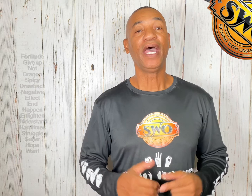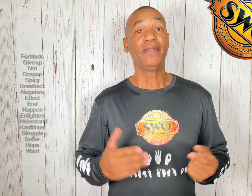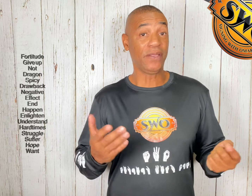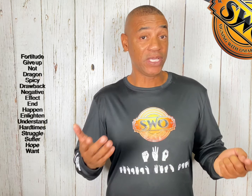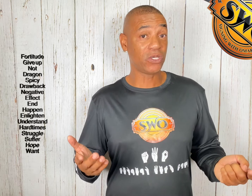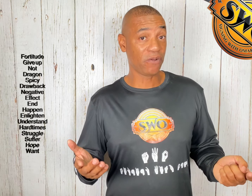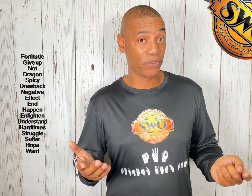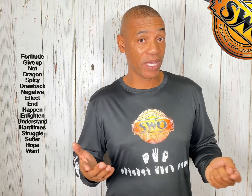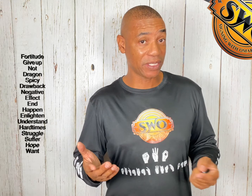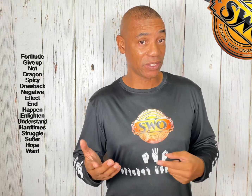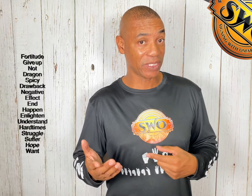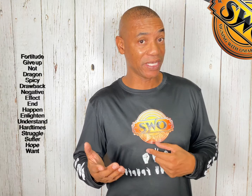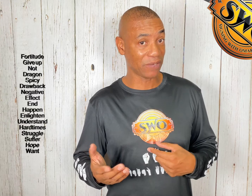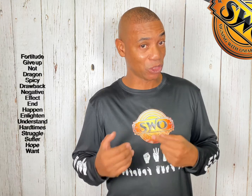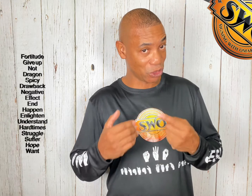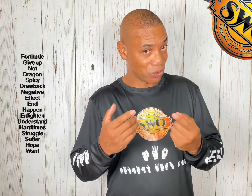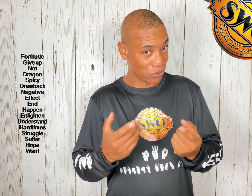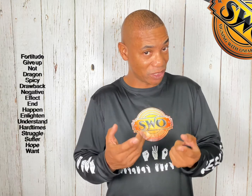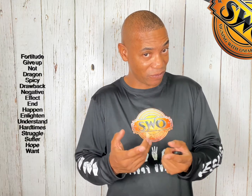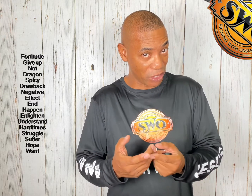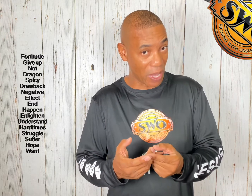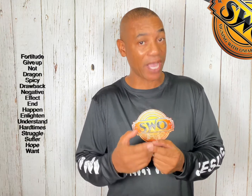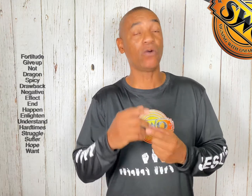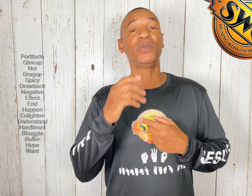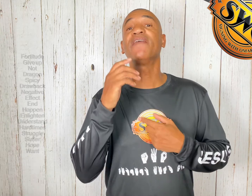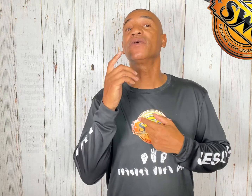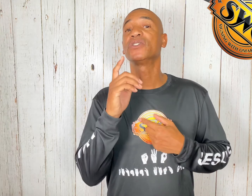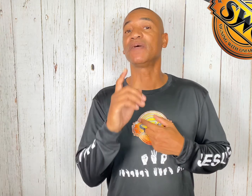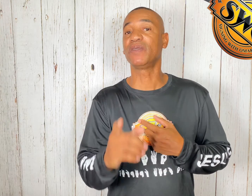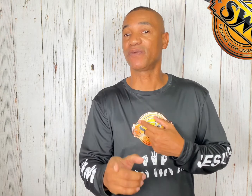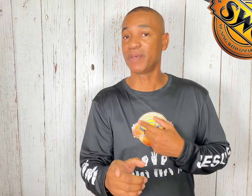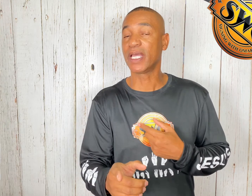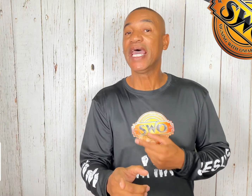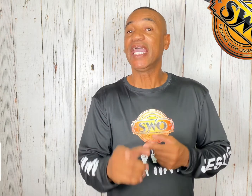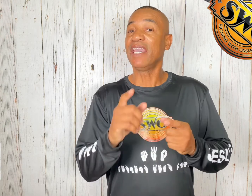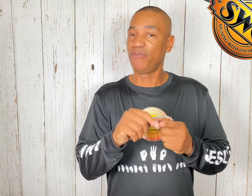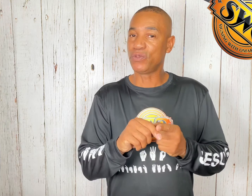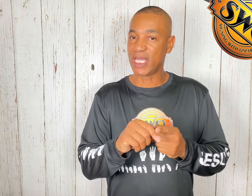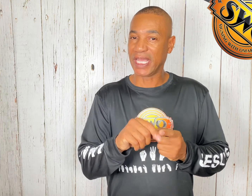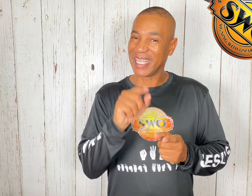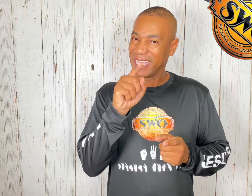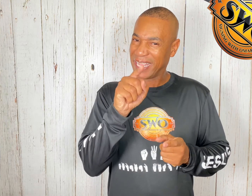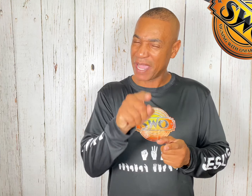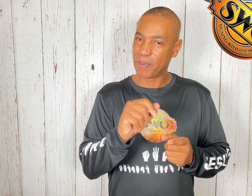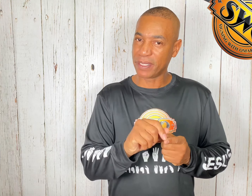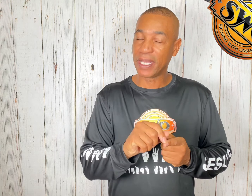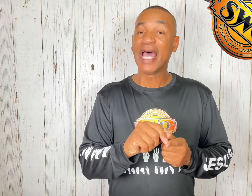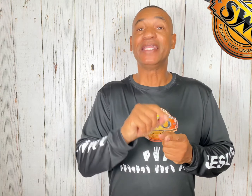Now, these are a few ASL signs I've just showed you in this video. I hope you have learned something from it. If you did, hit the like button, next